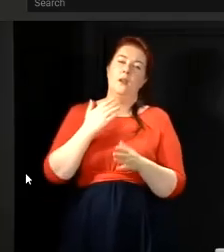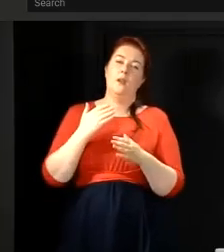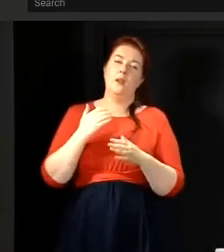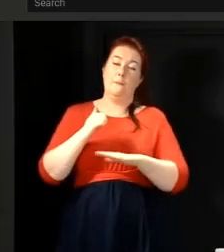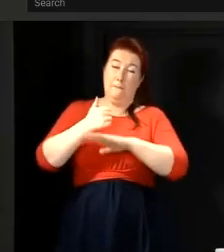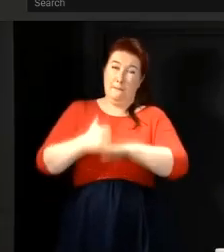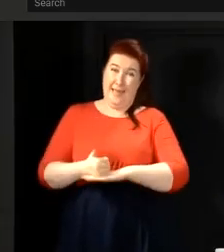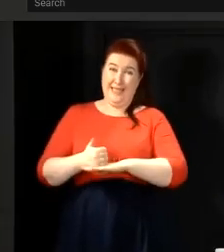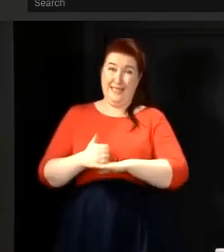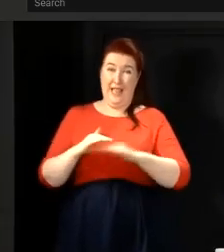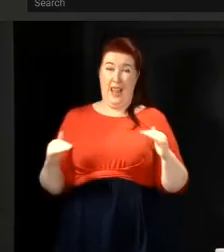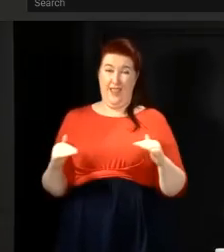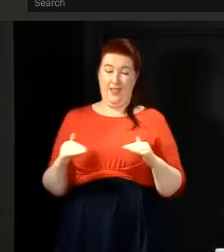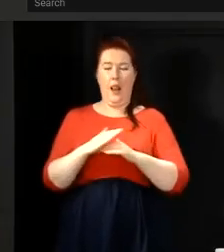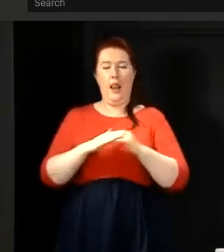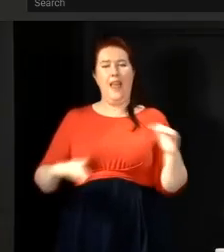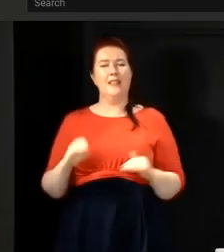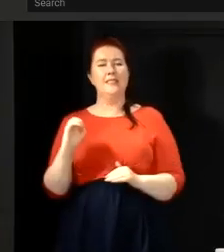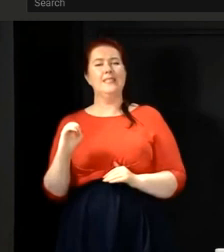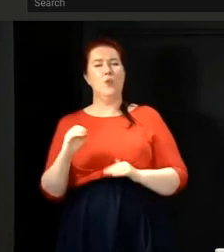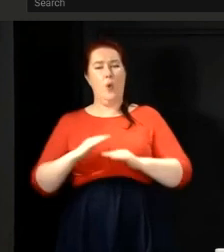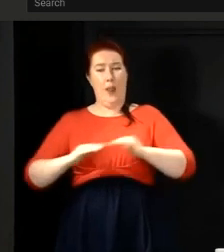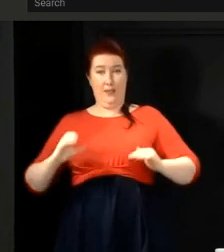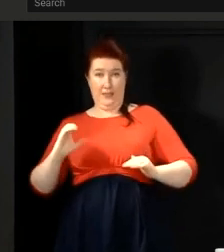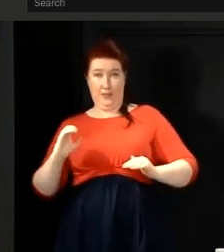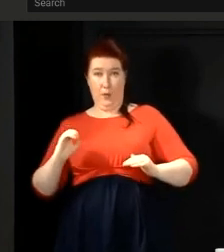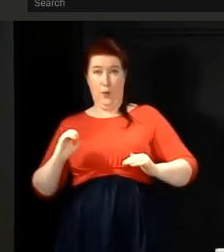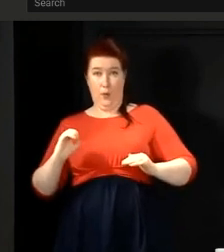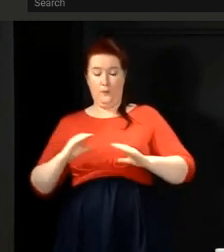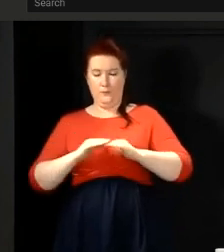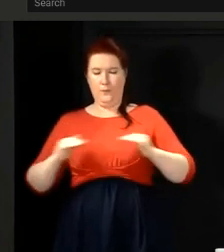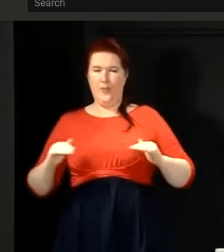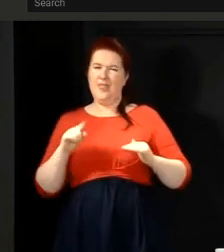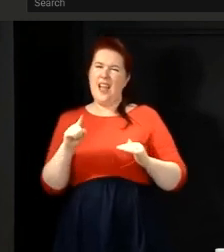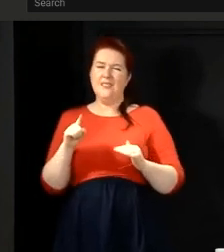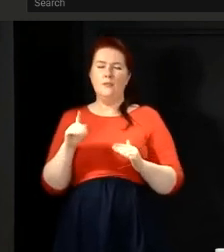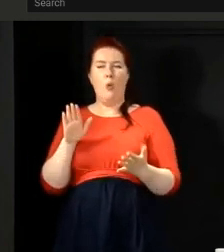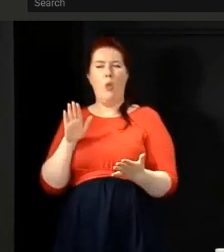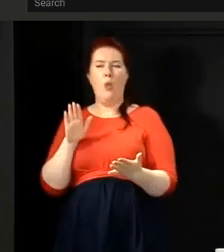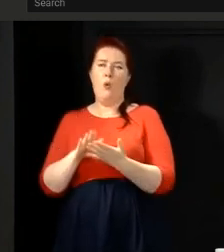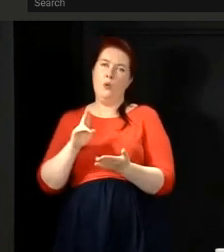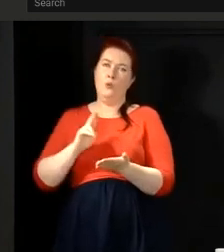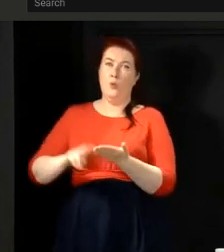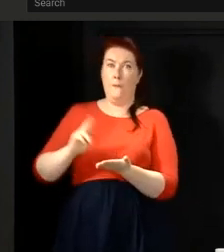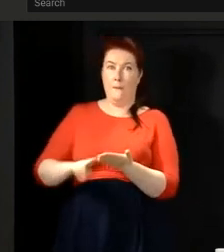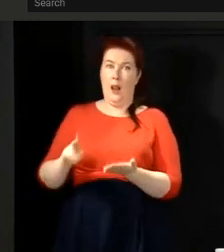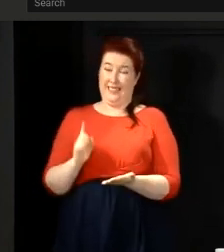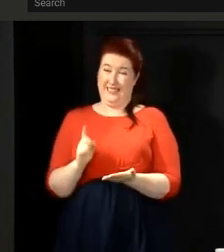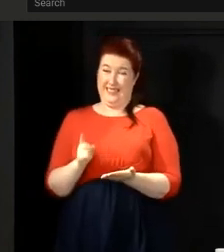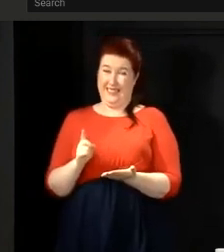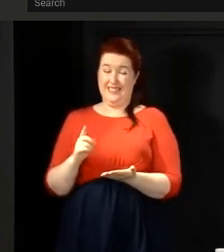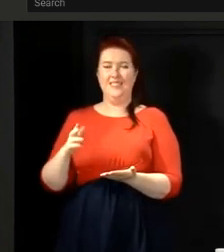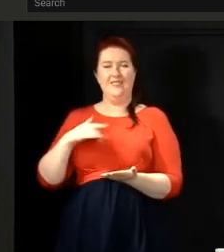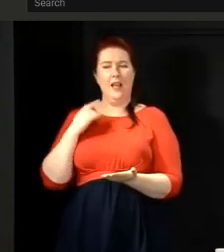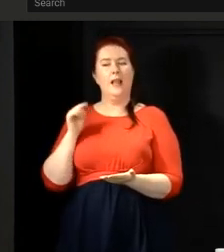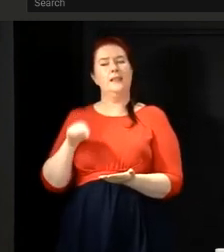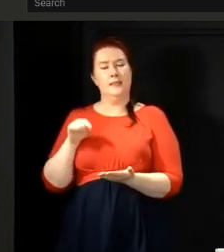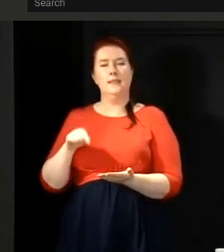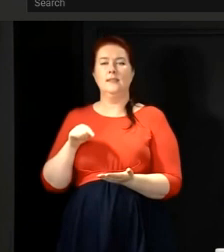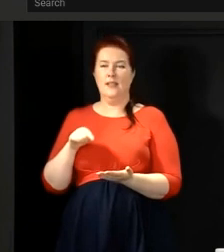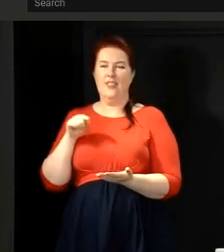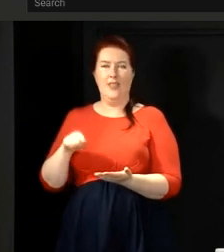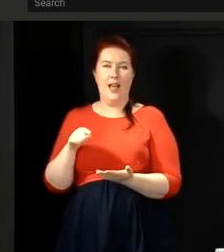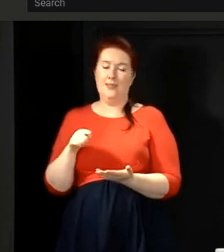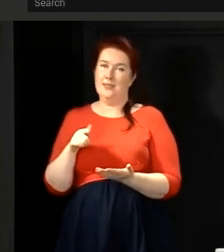baseline level, what we have called level zero, is the closest to normality that we think we can safely get to without more